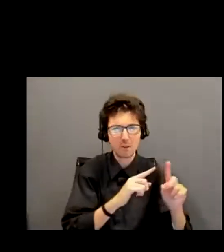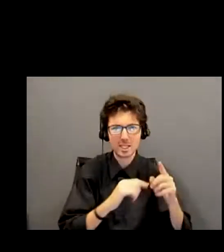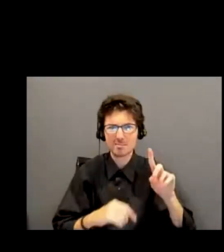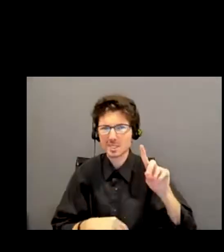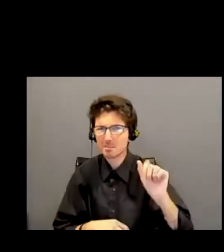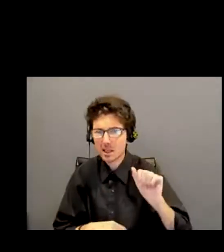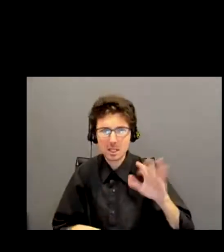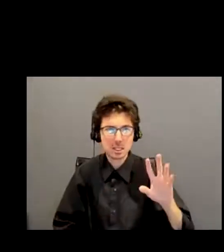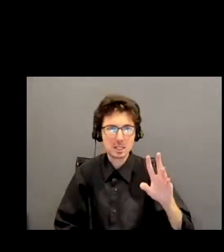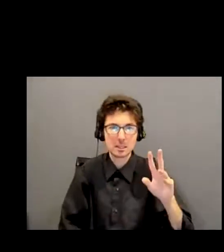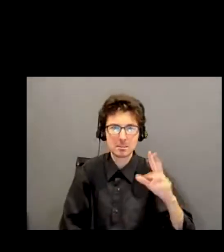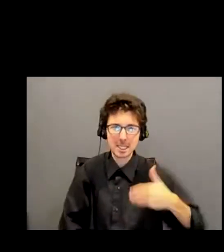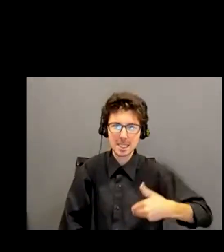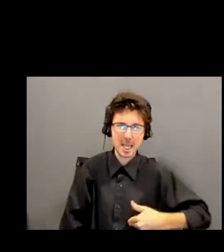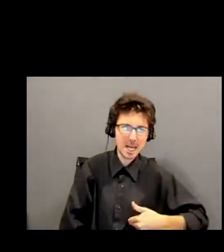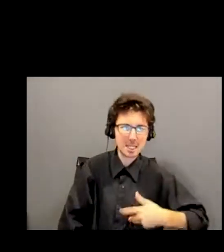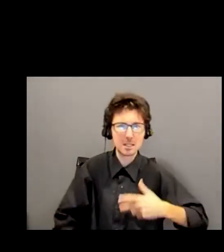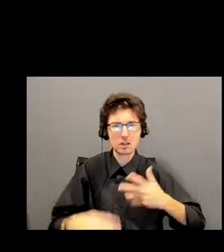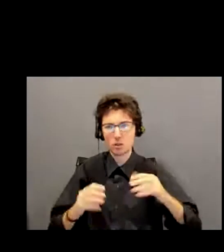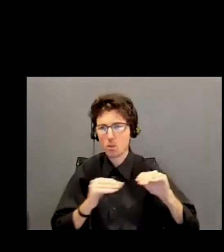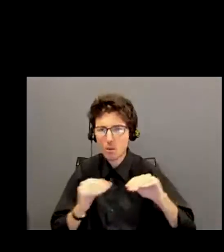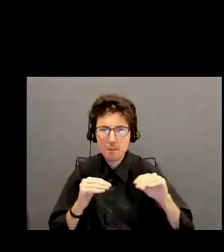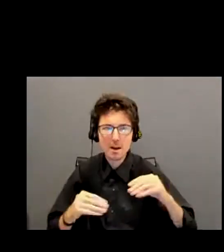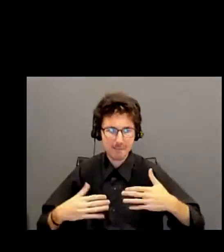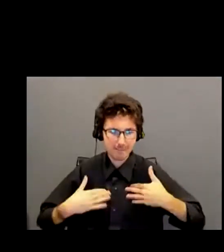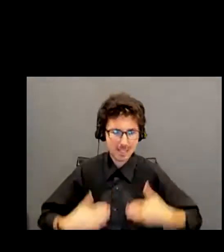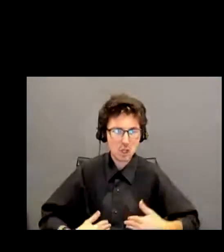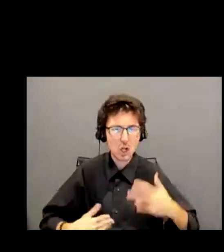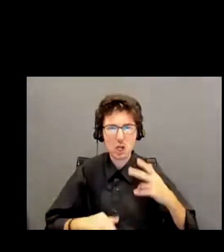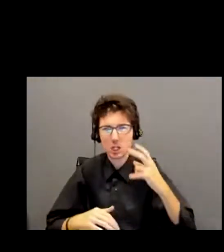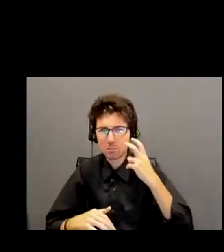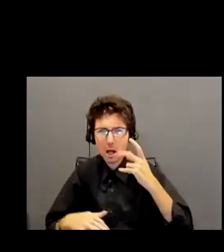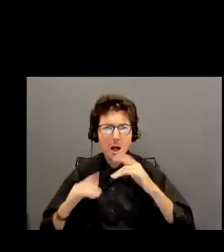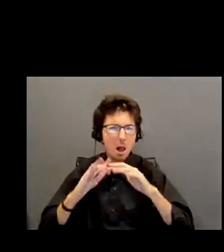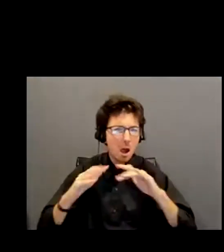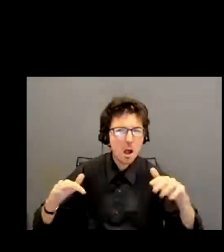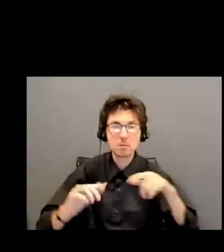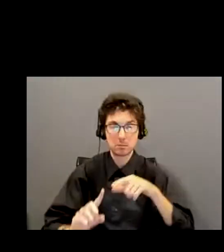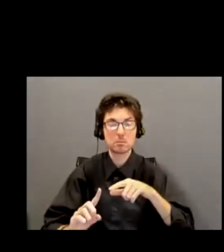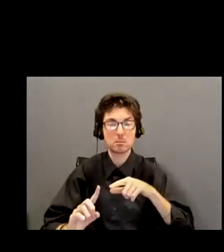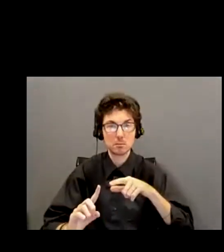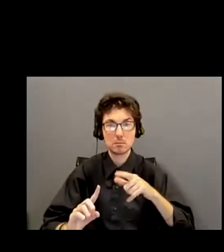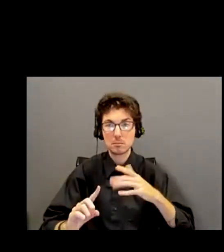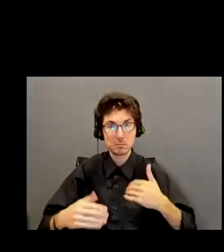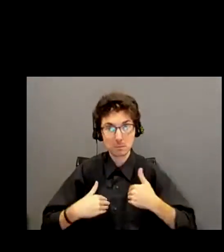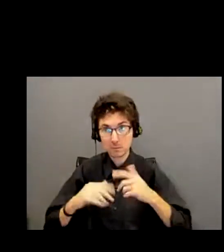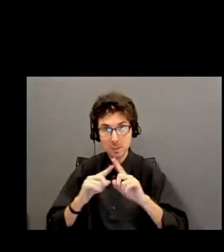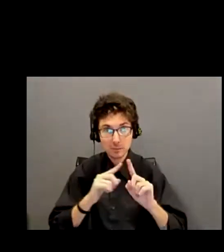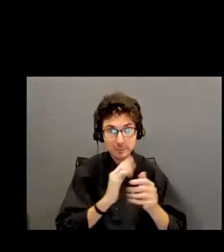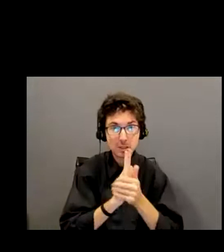disabilities who have the required qualifications and suitable teaching skills, providing equal